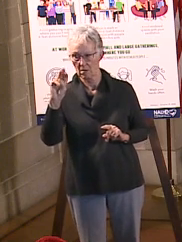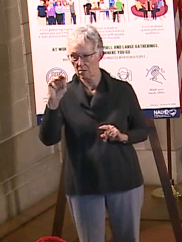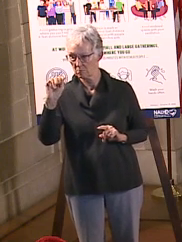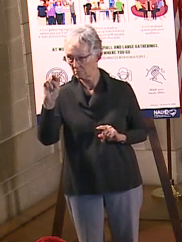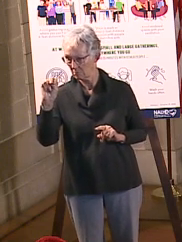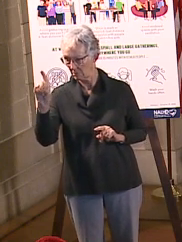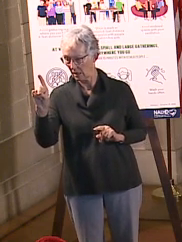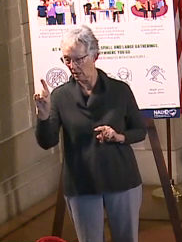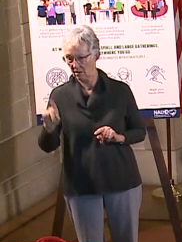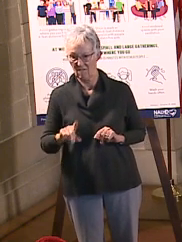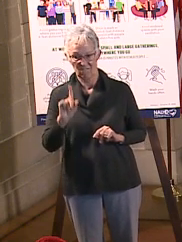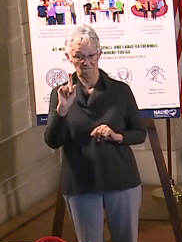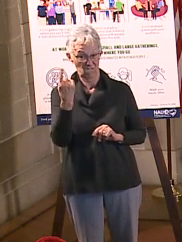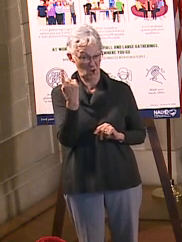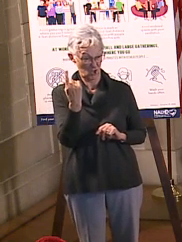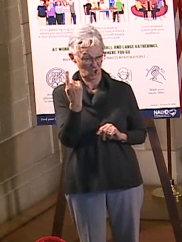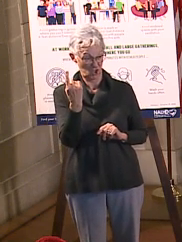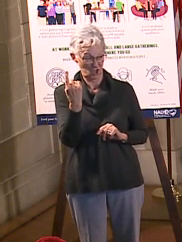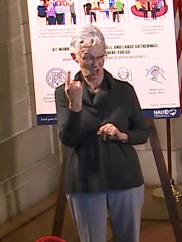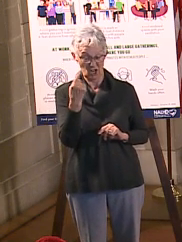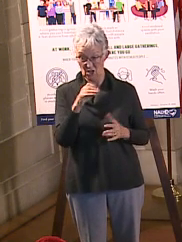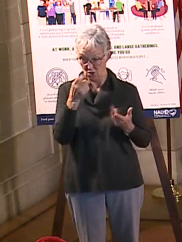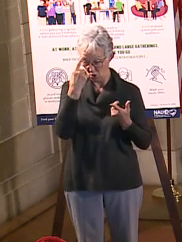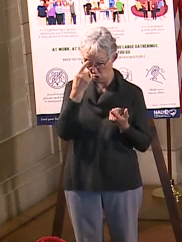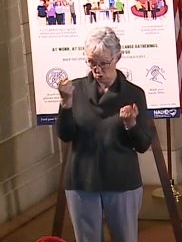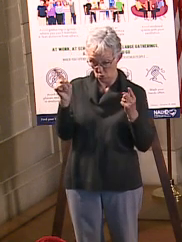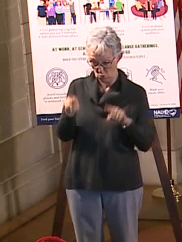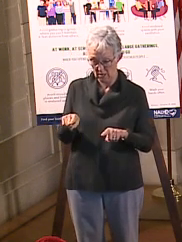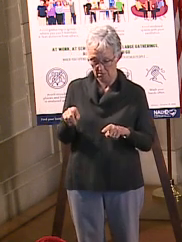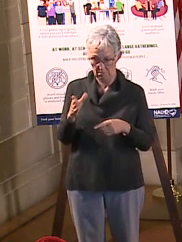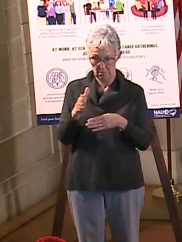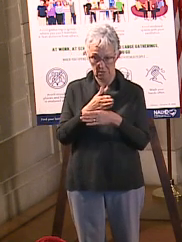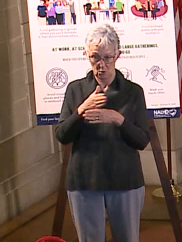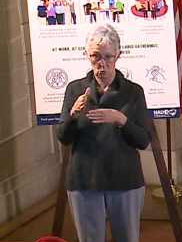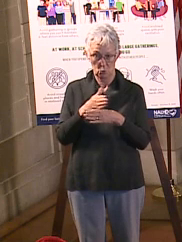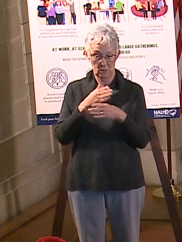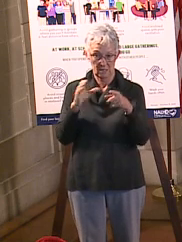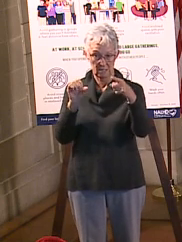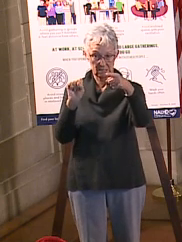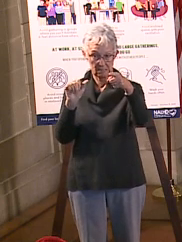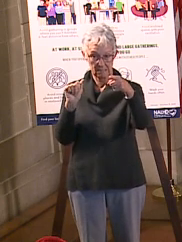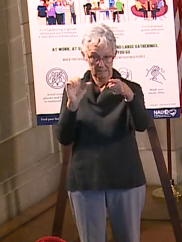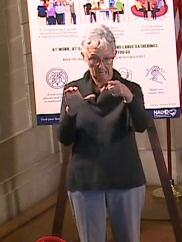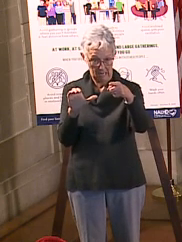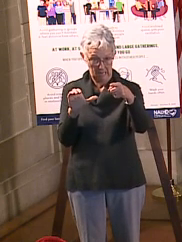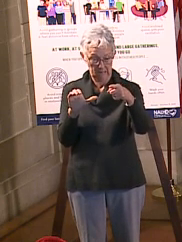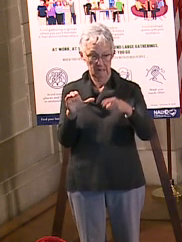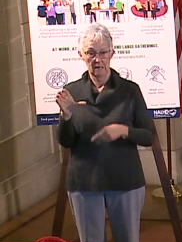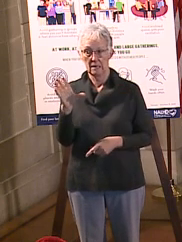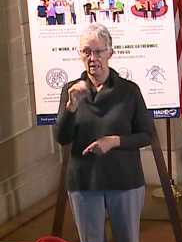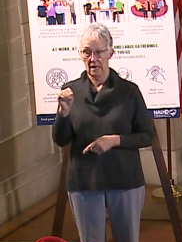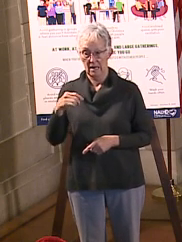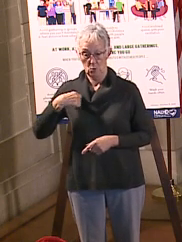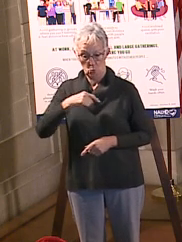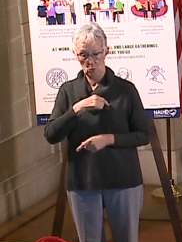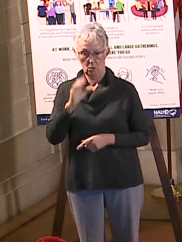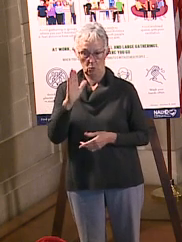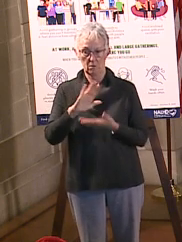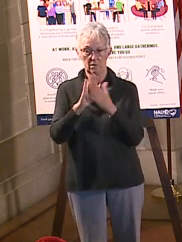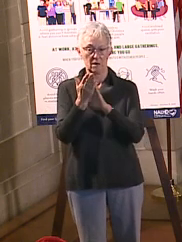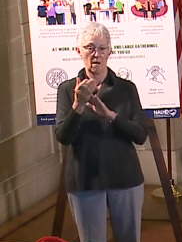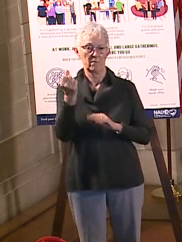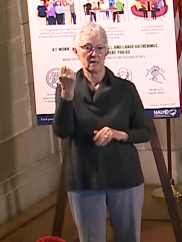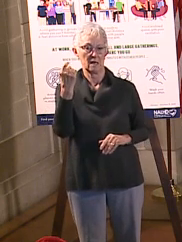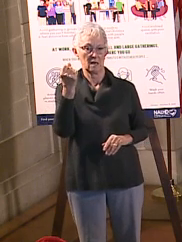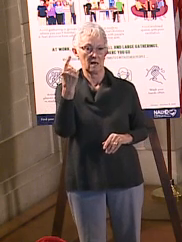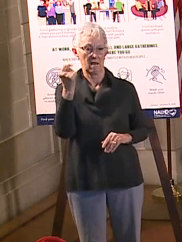first of all, the synergy between a major unified command, this would be our 11th unified command in the United States,